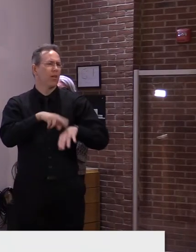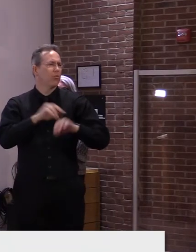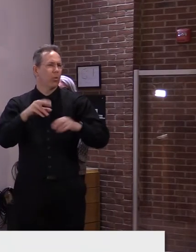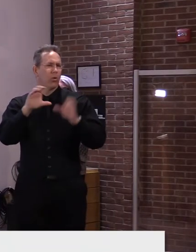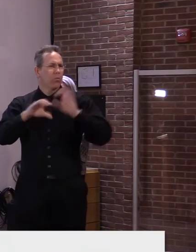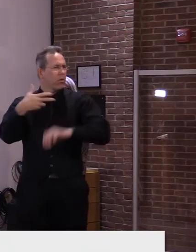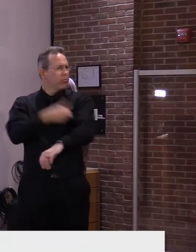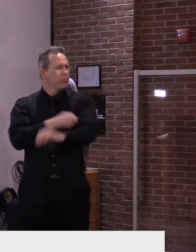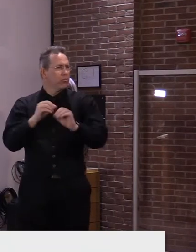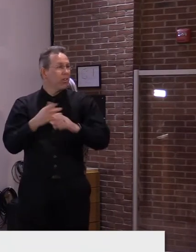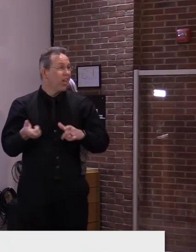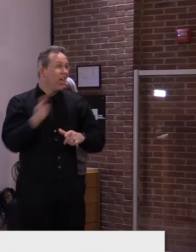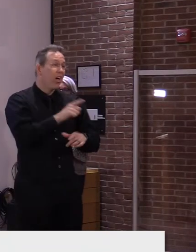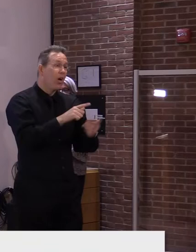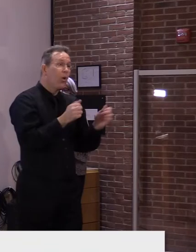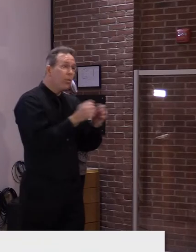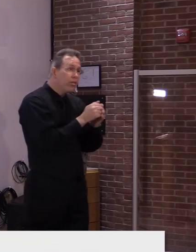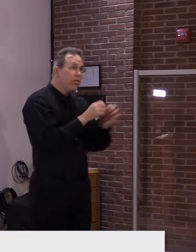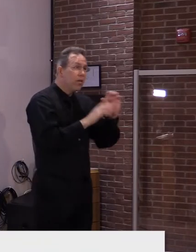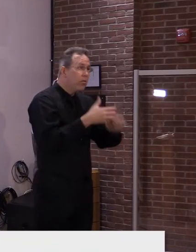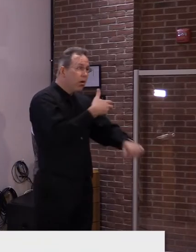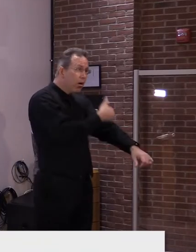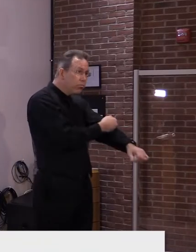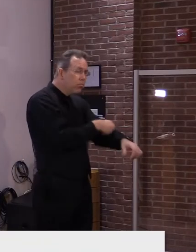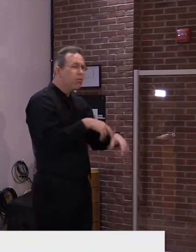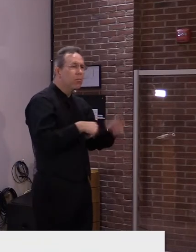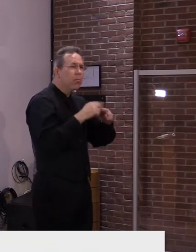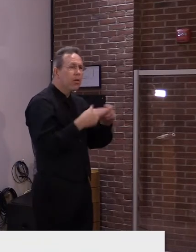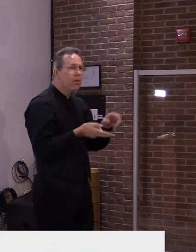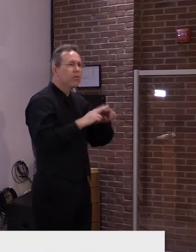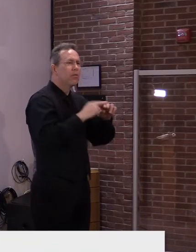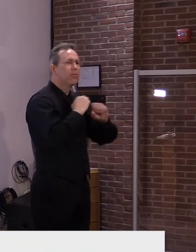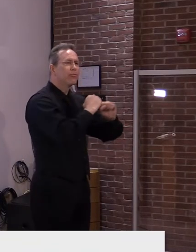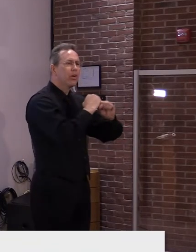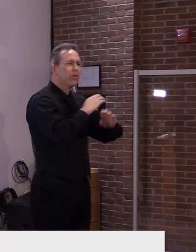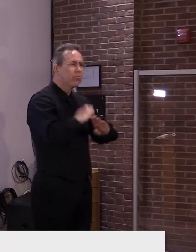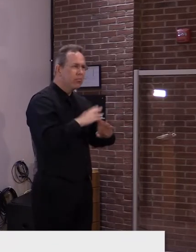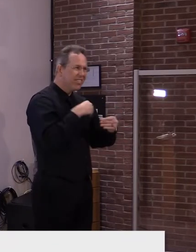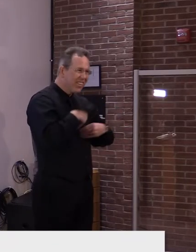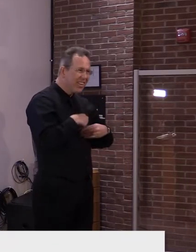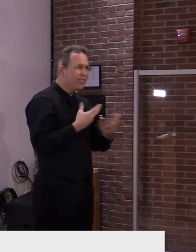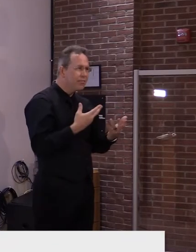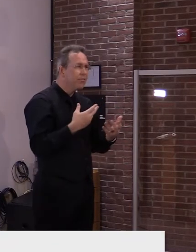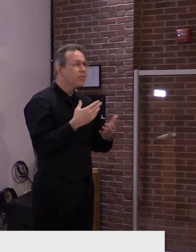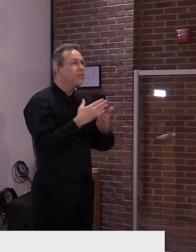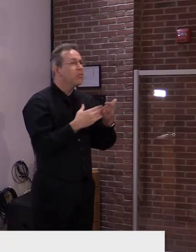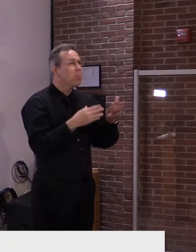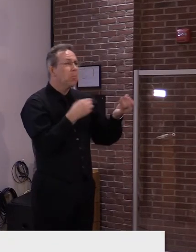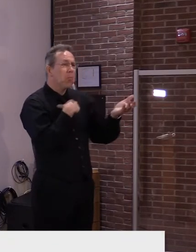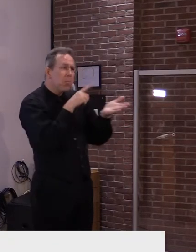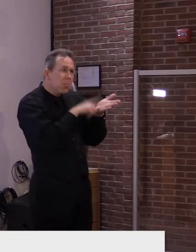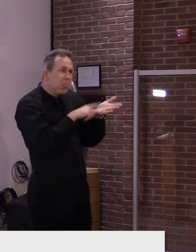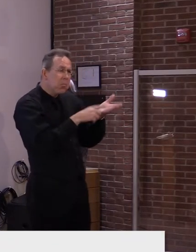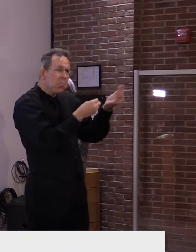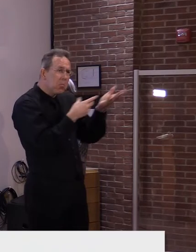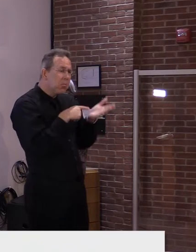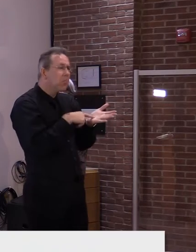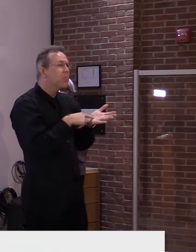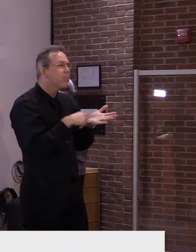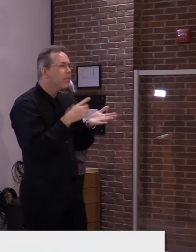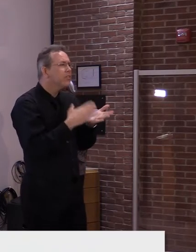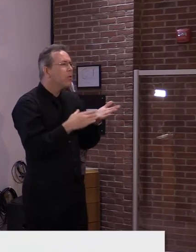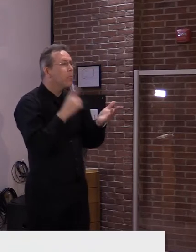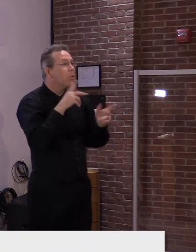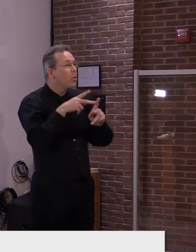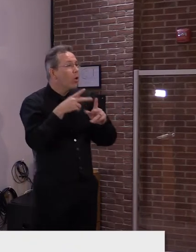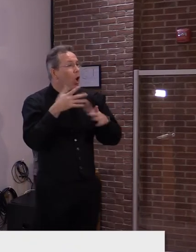saw some very encouraging data recently that's looking at people who actually had COVID and looking at